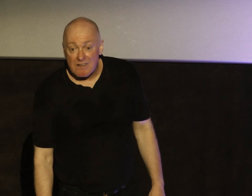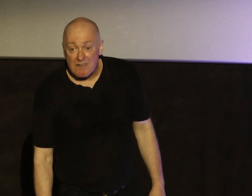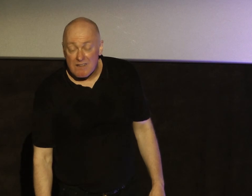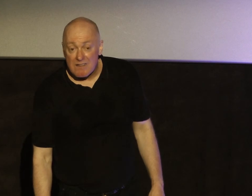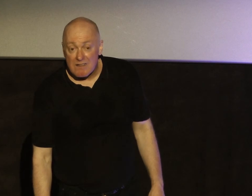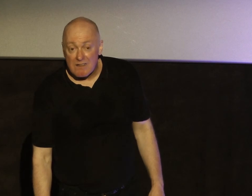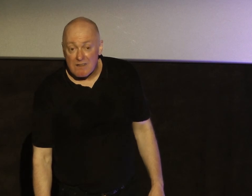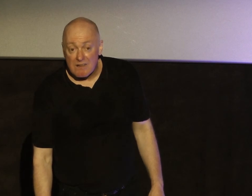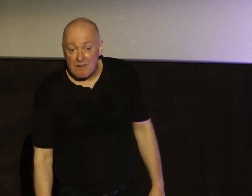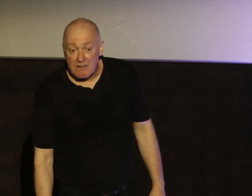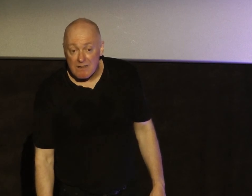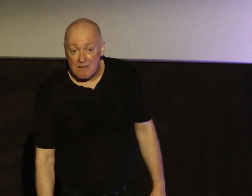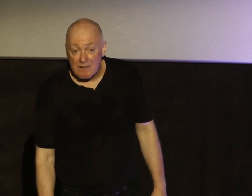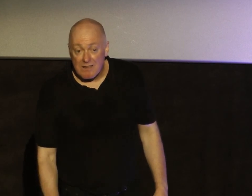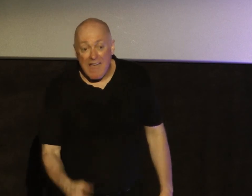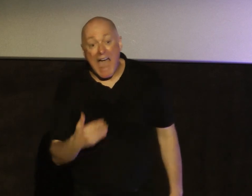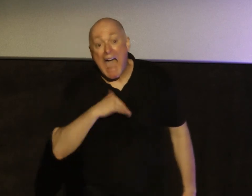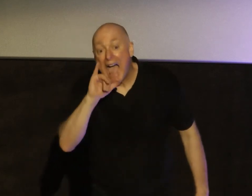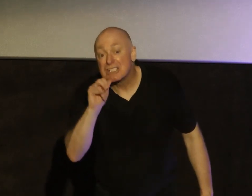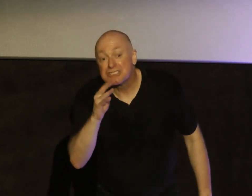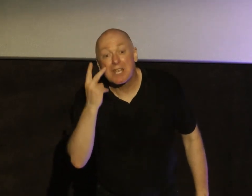Has Jacob seen a change in the lives of the brothers?